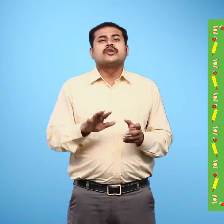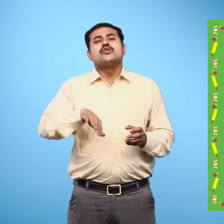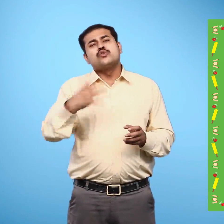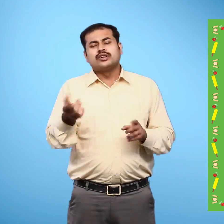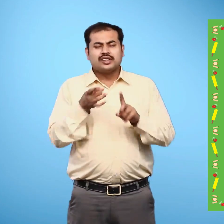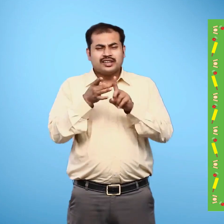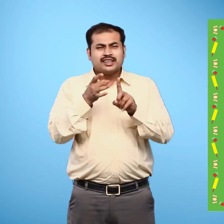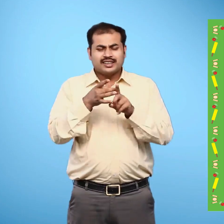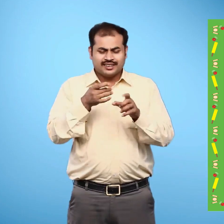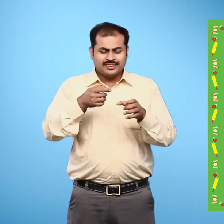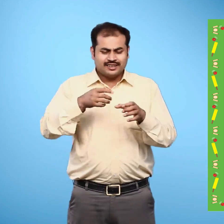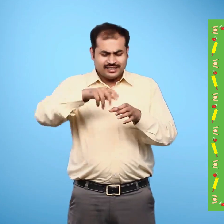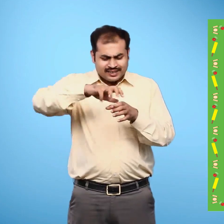Only tins.